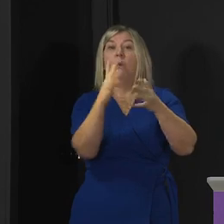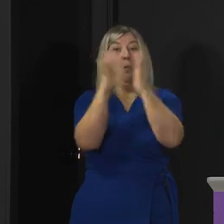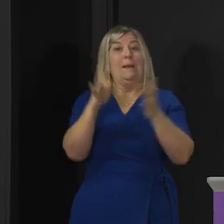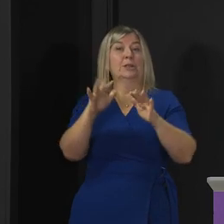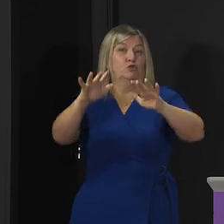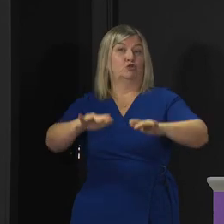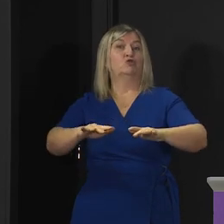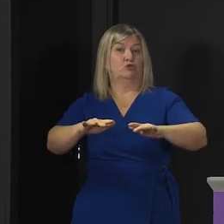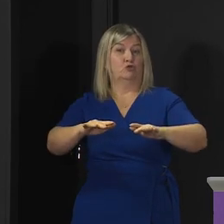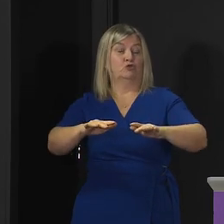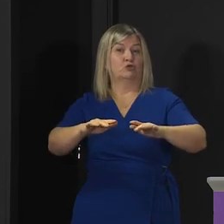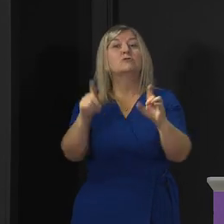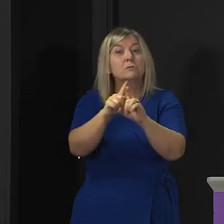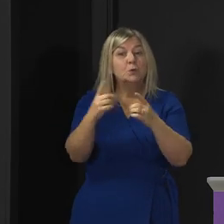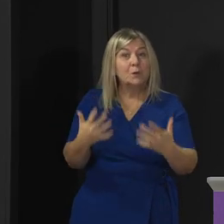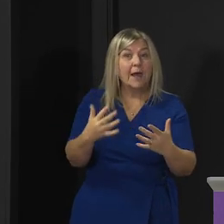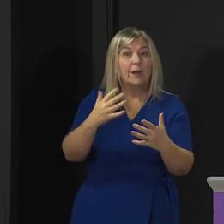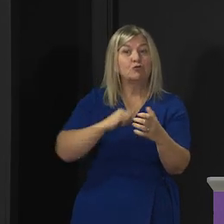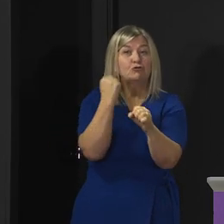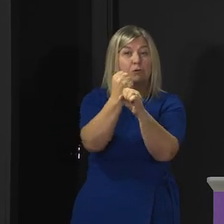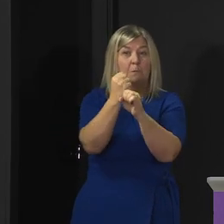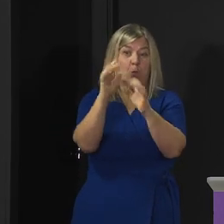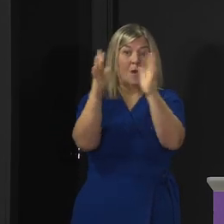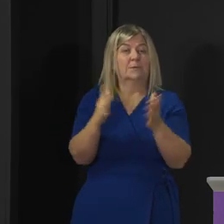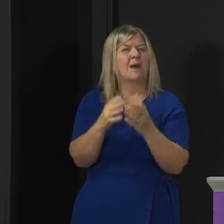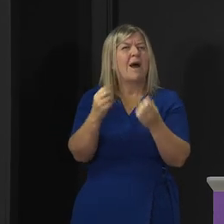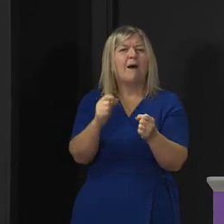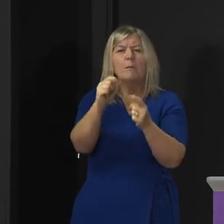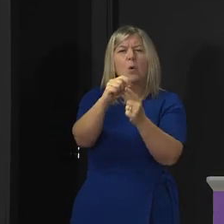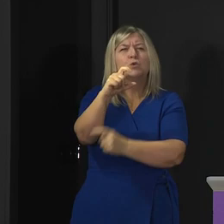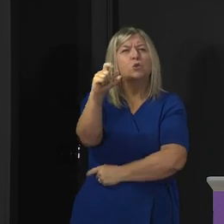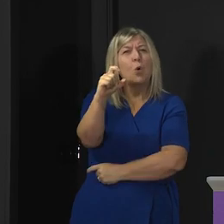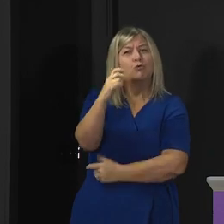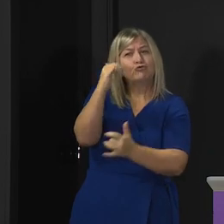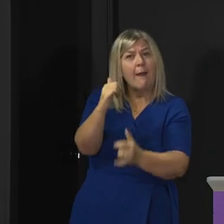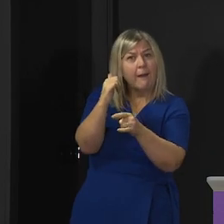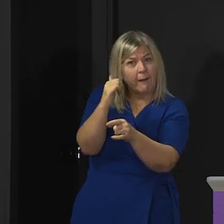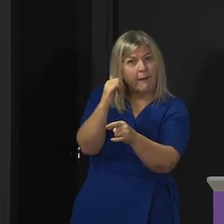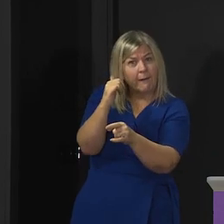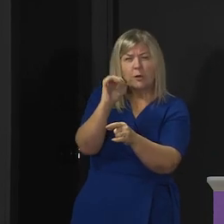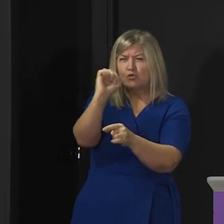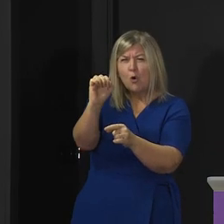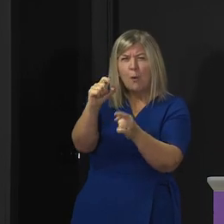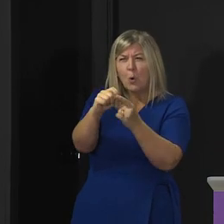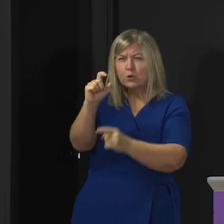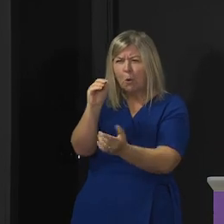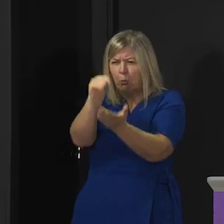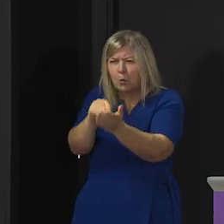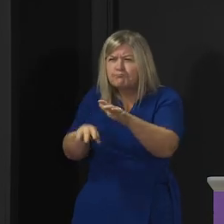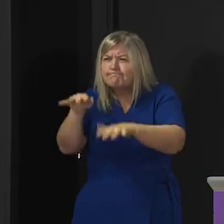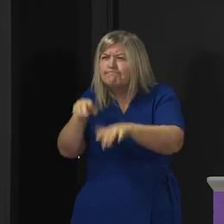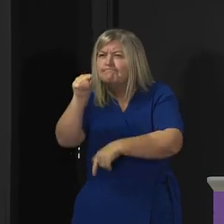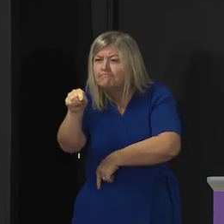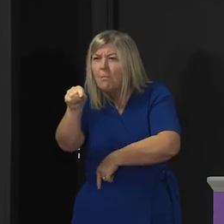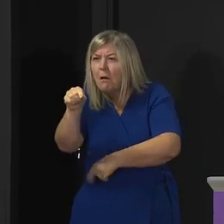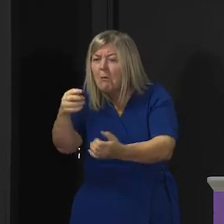now also has a postcode checker, so you can enter your postcode and see the rules that are applicable in your area. And that means if you're in